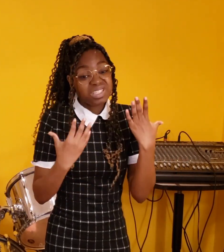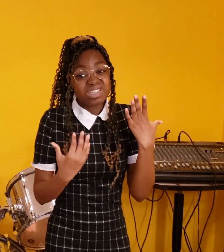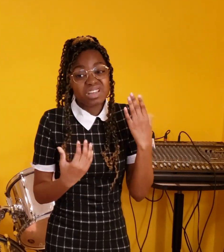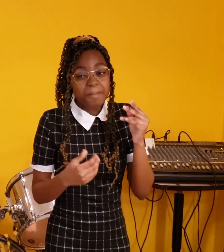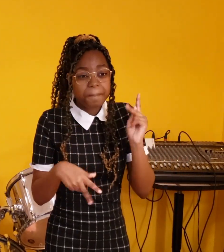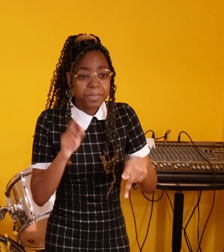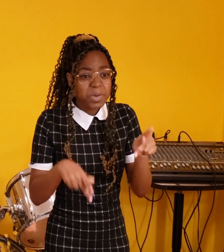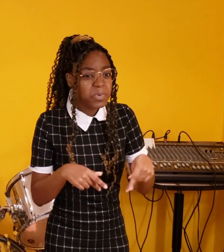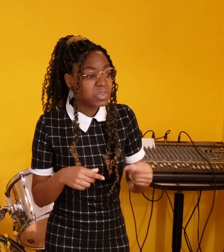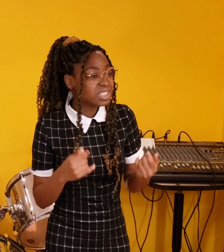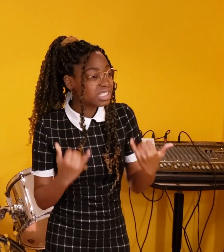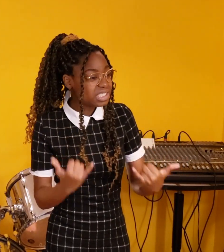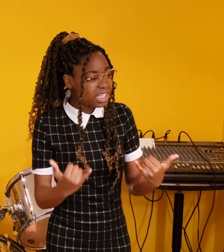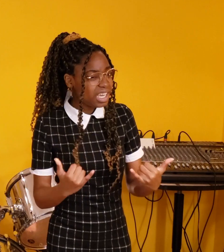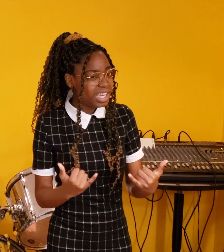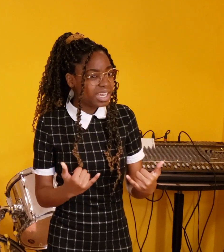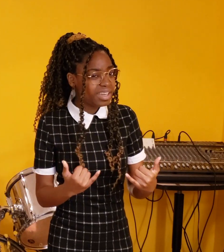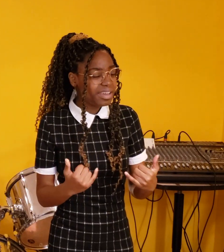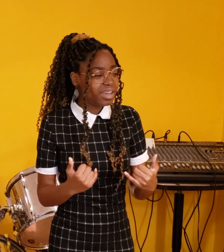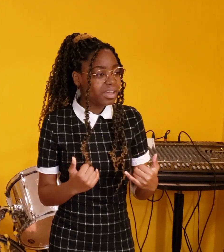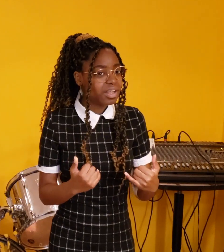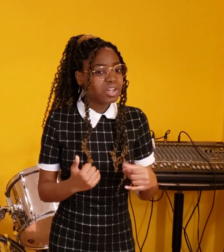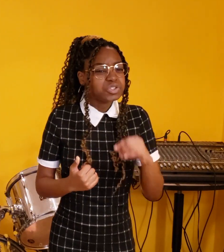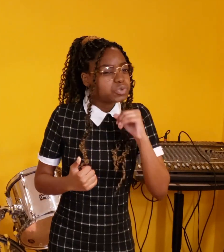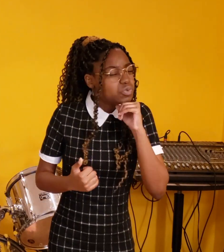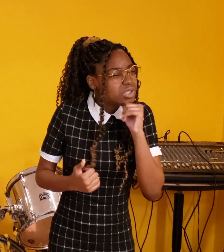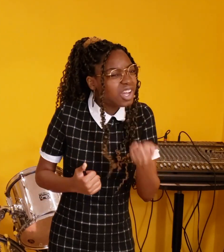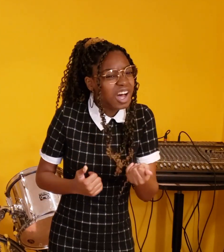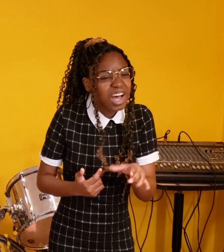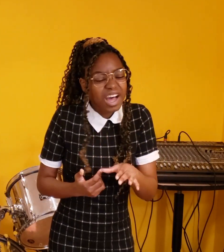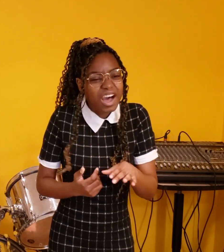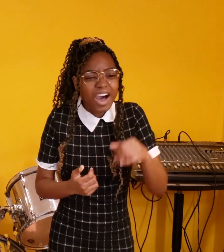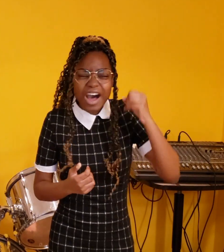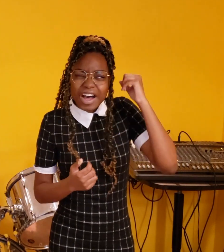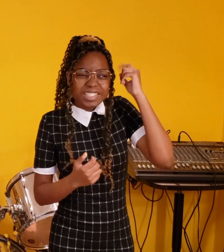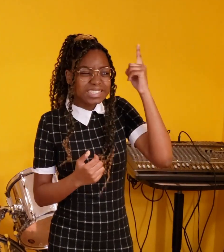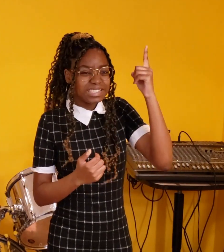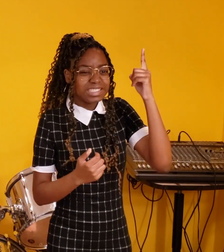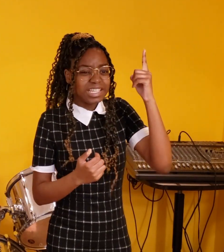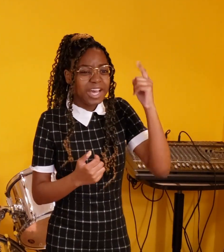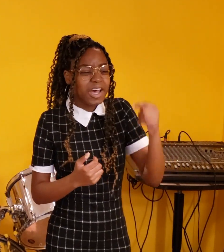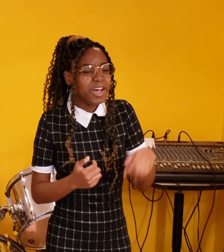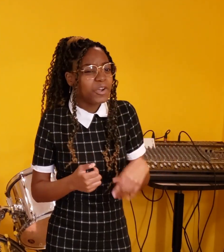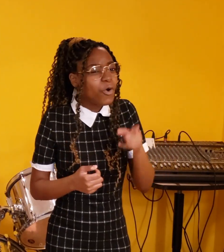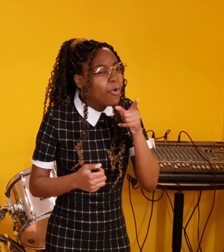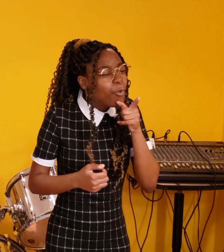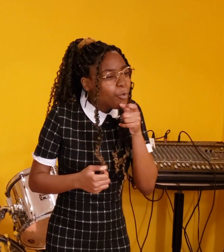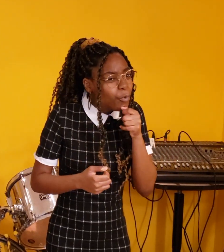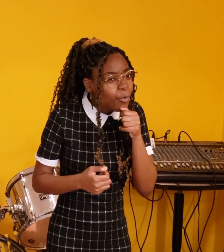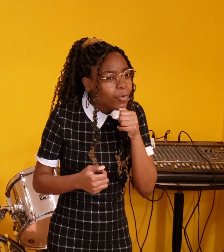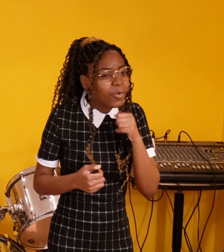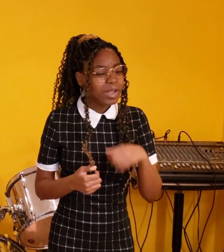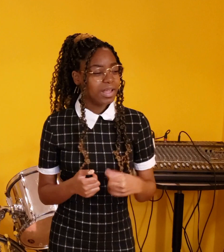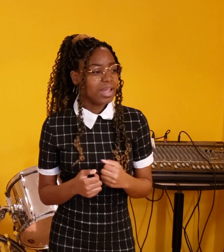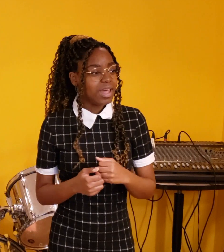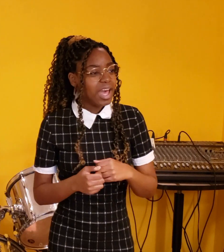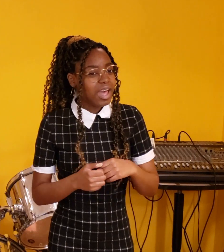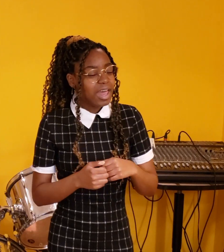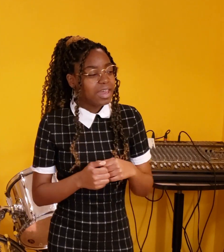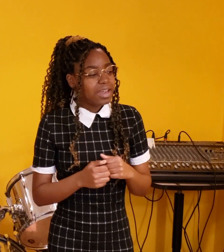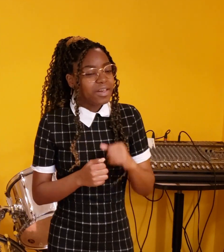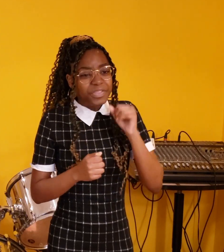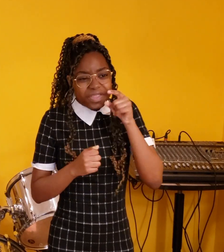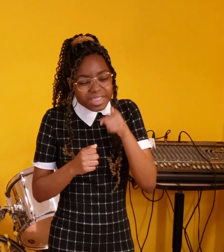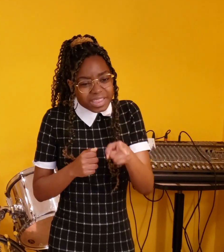there are those who don't appreciate who they are. It's so sad that there's racism in the world. But, you know, God knew all of that before the foundation of the